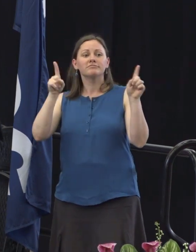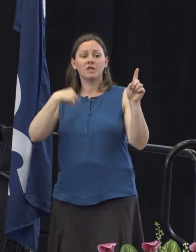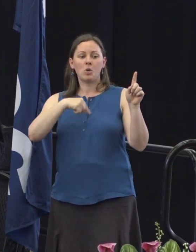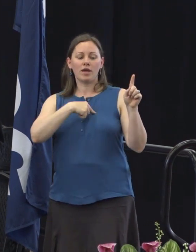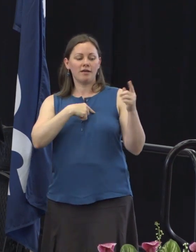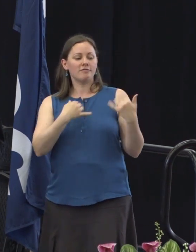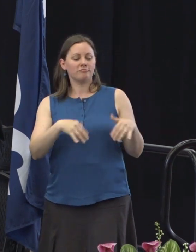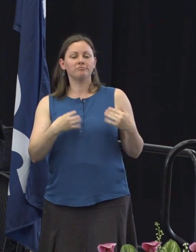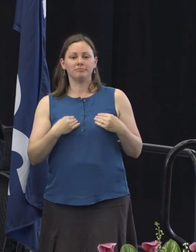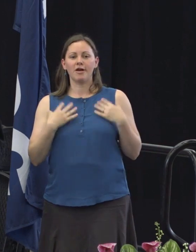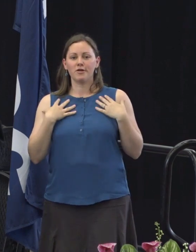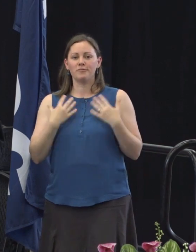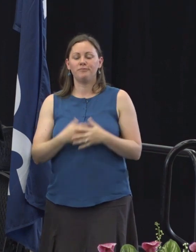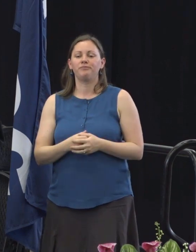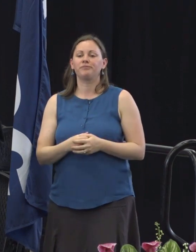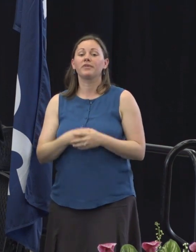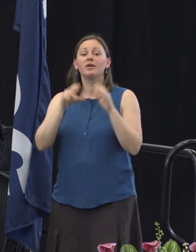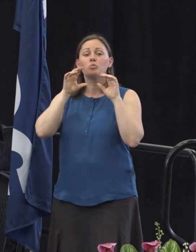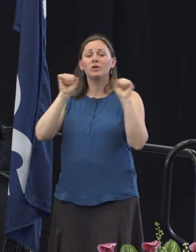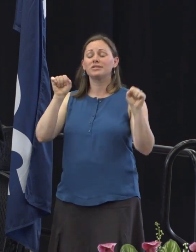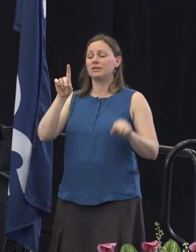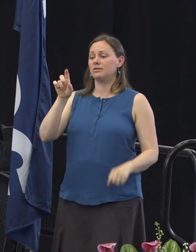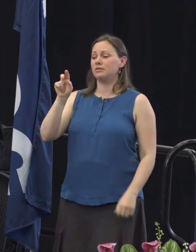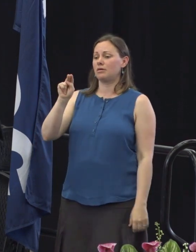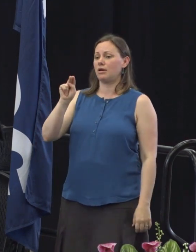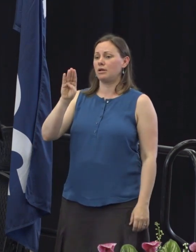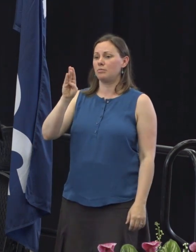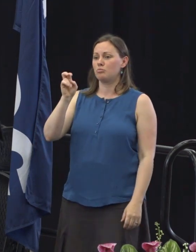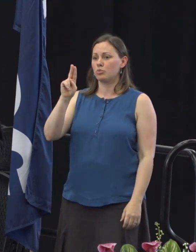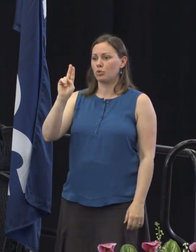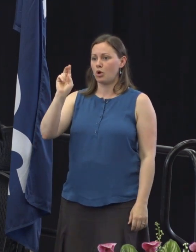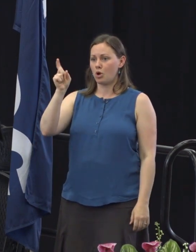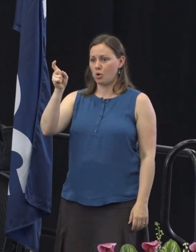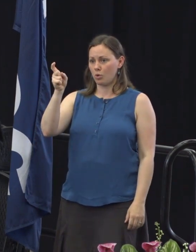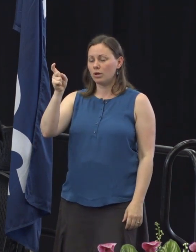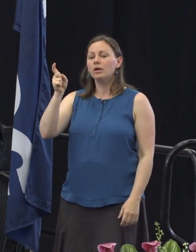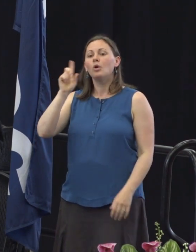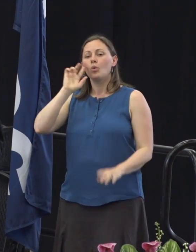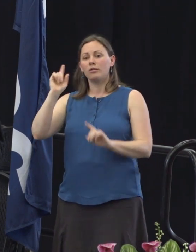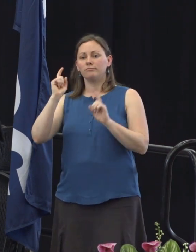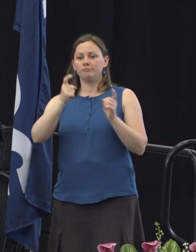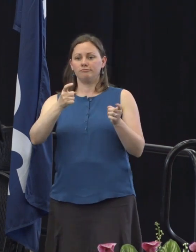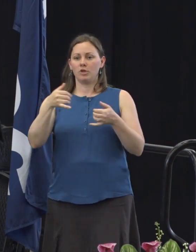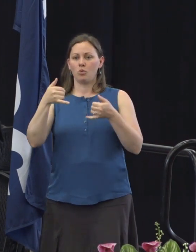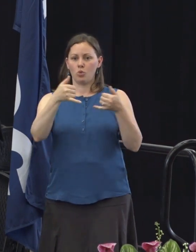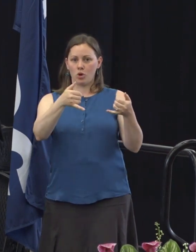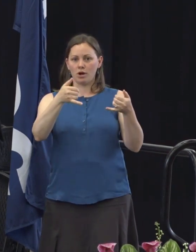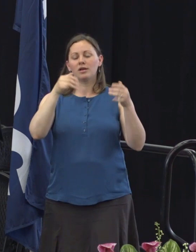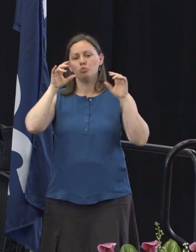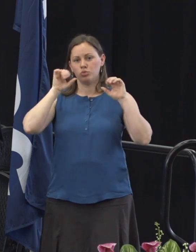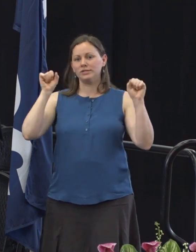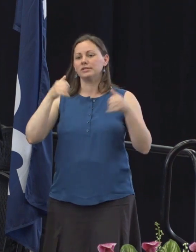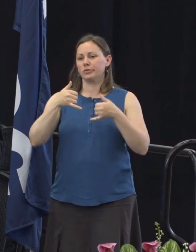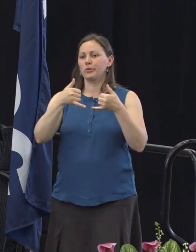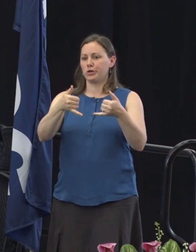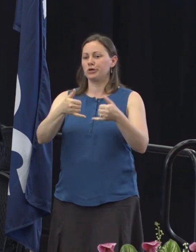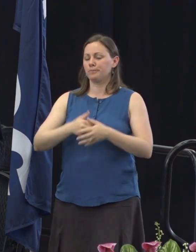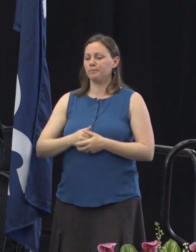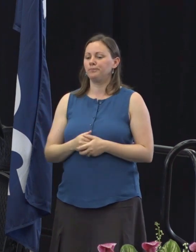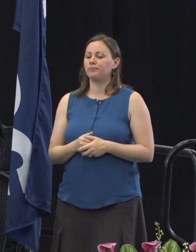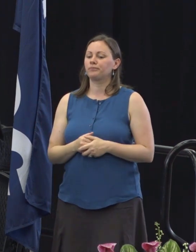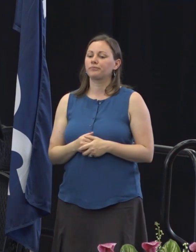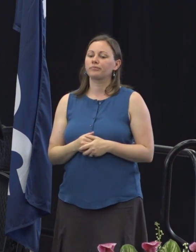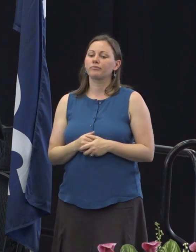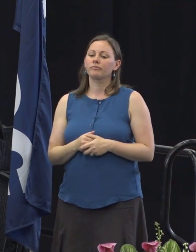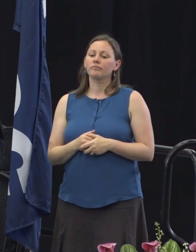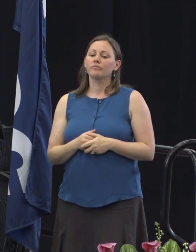all. Don Bureau, President of Nova Scotia Community College, will present the President's Award. The